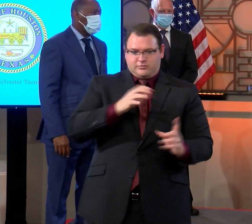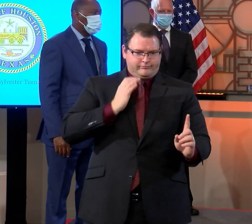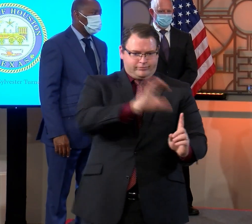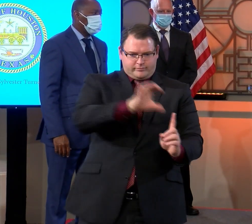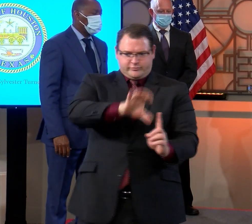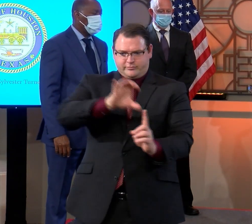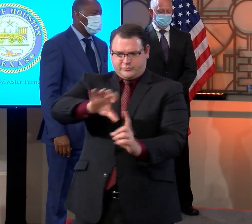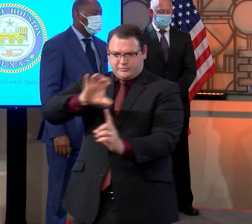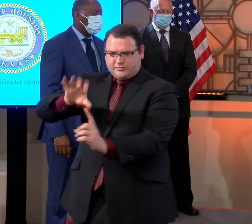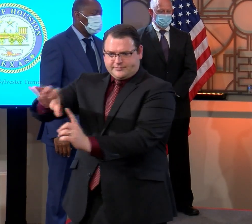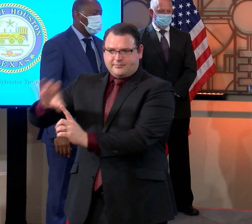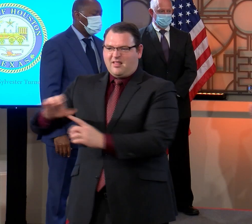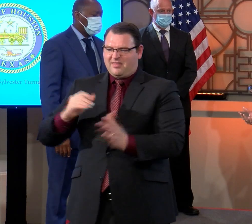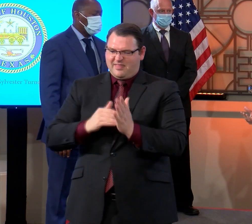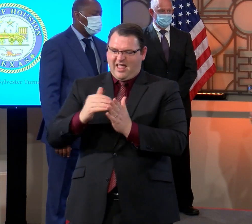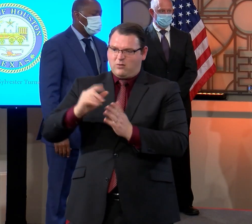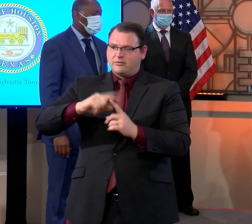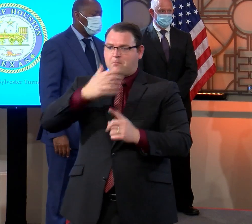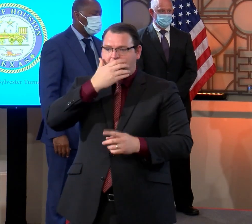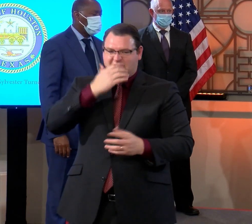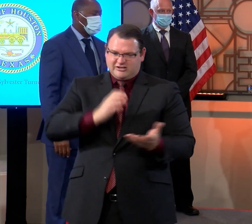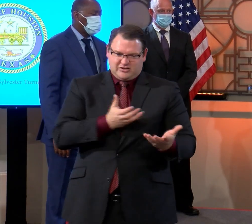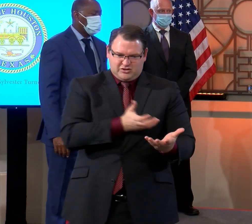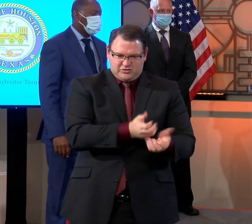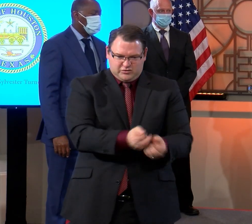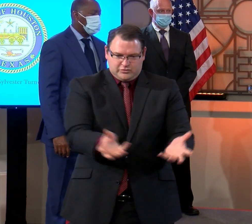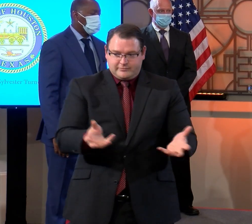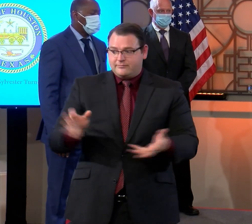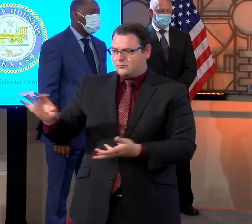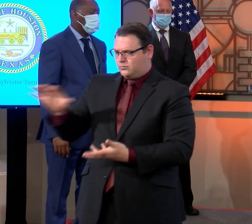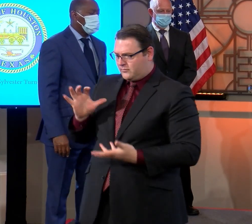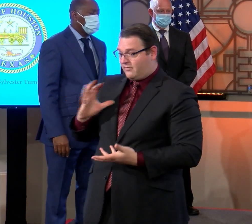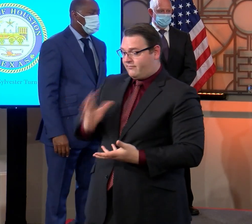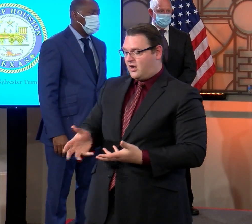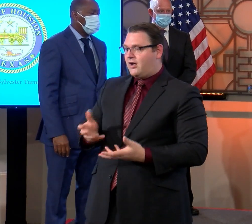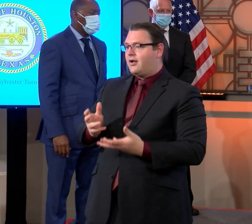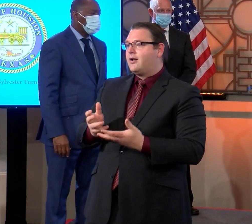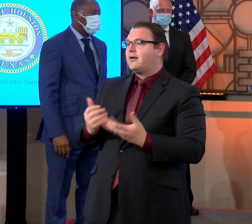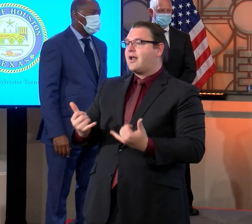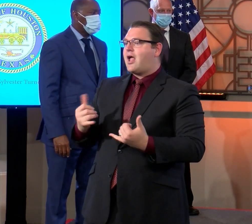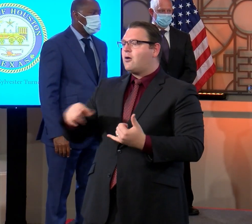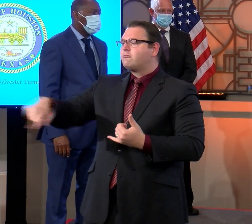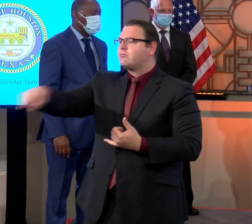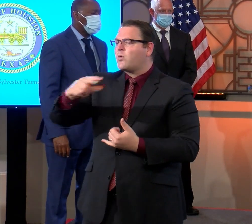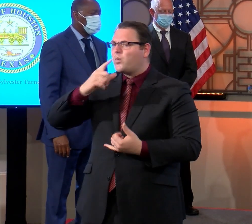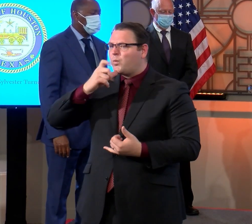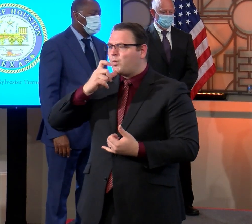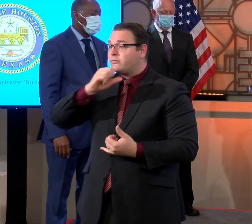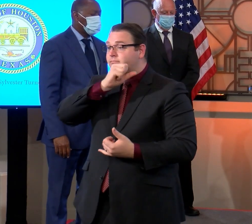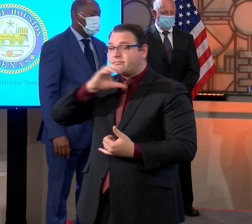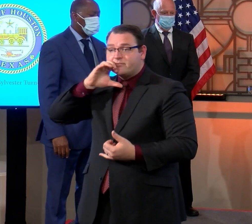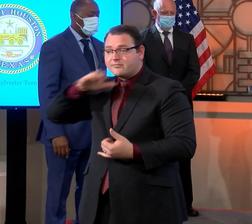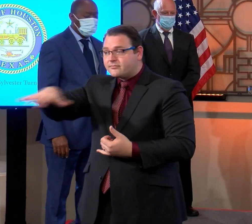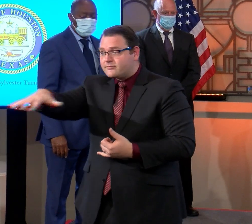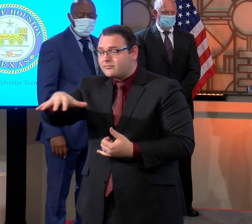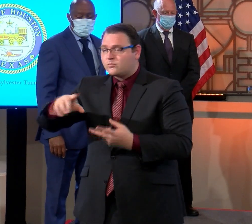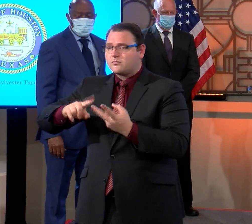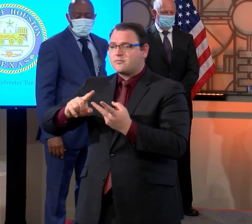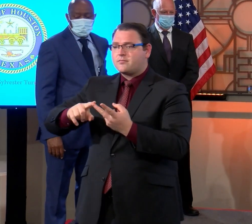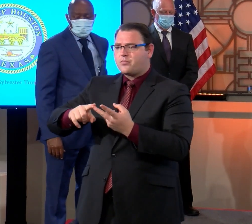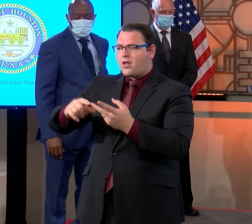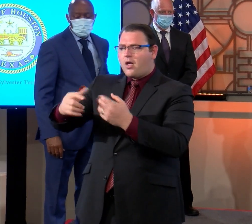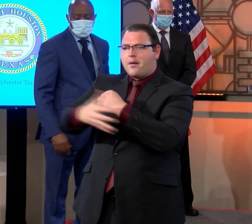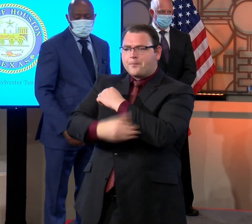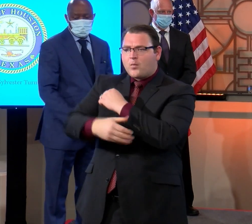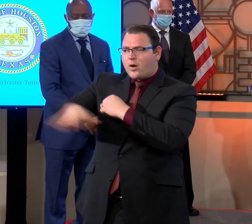attacking the most vulnerable communities, as the mayor mentioned, the senior areas, the low socioeconomic areas of a district,